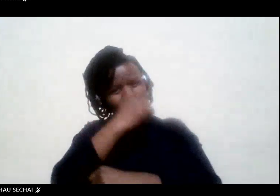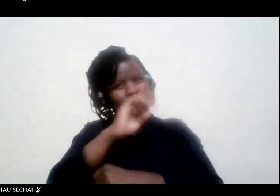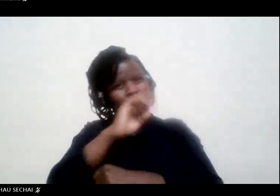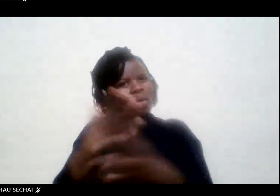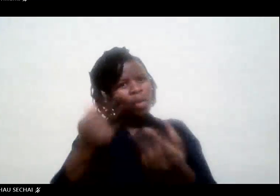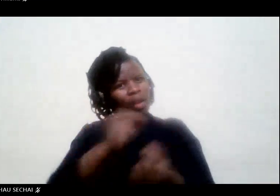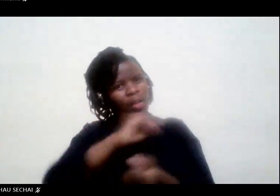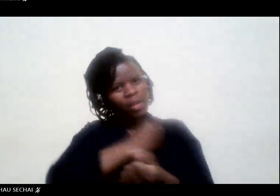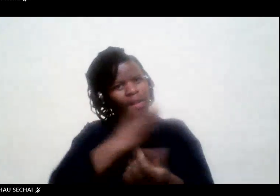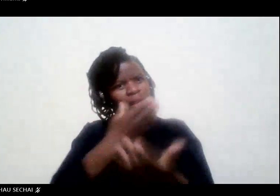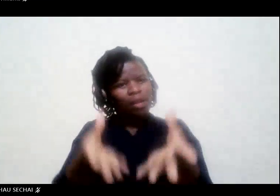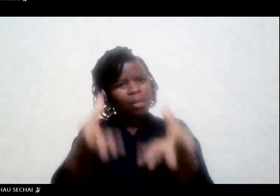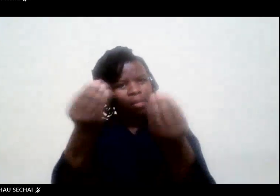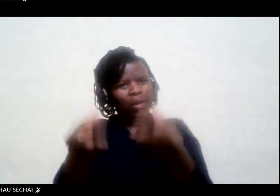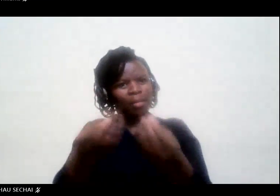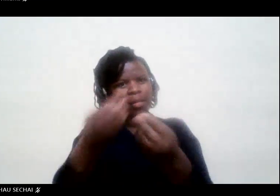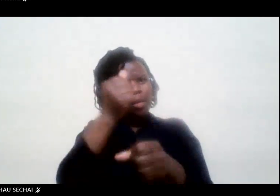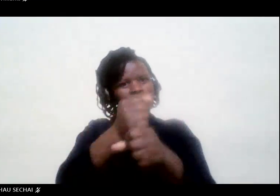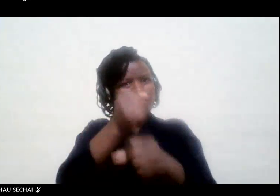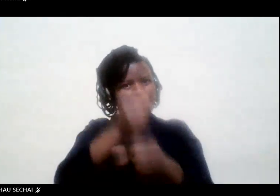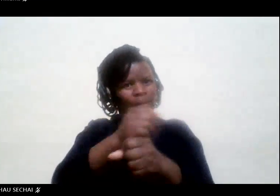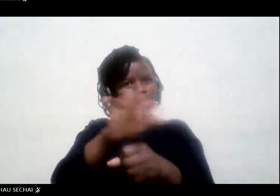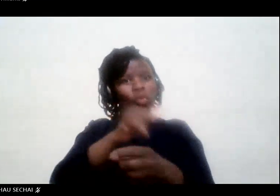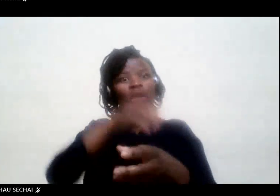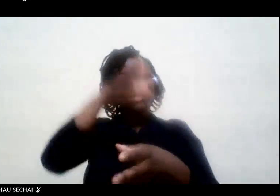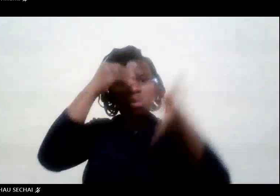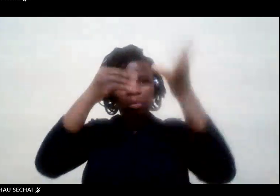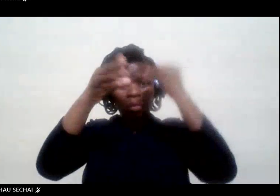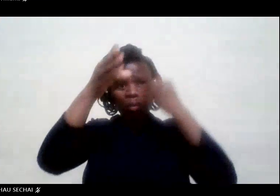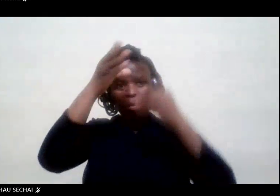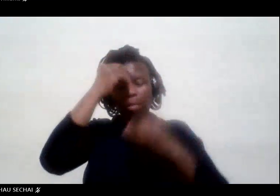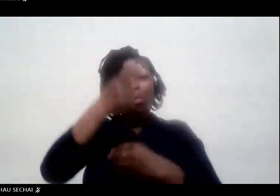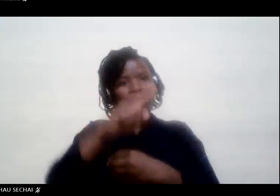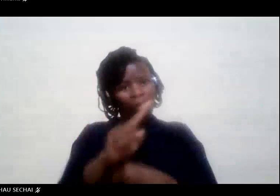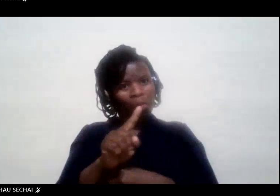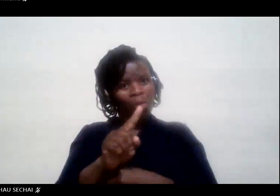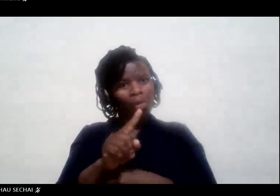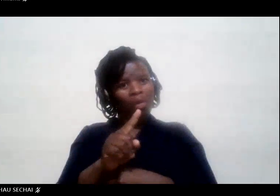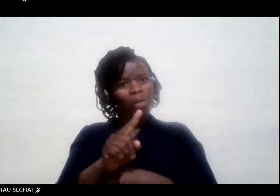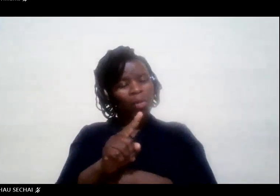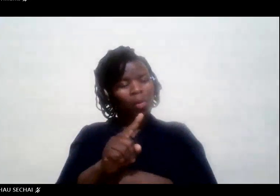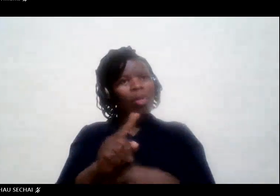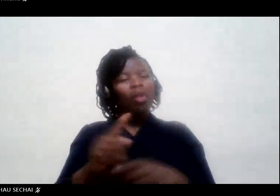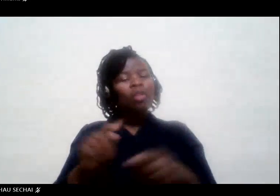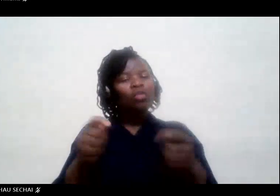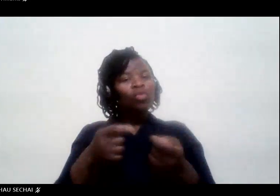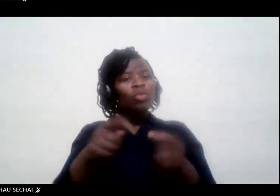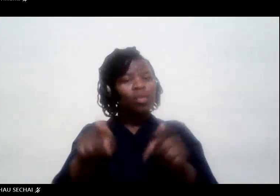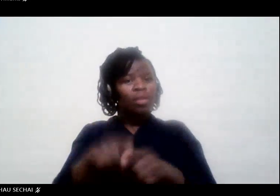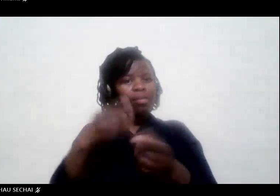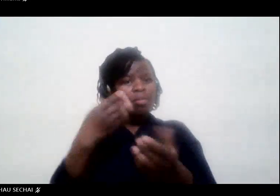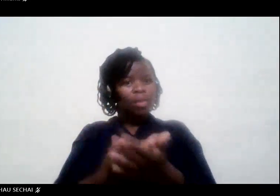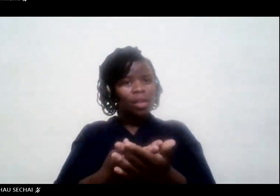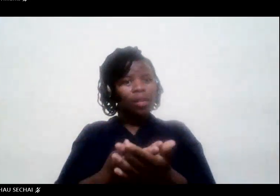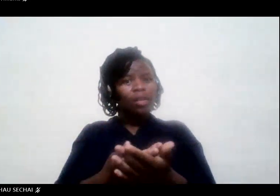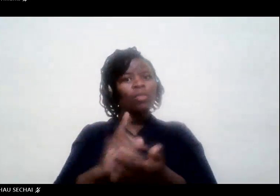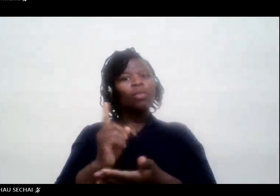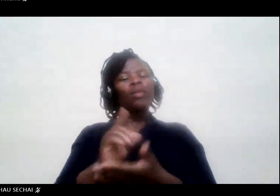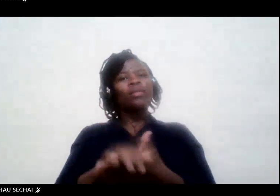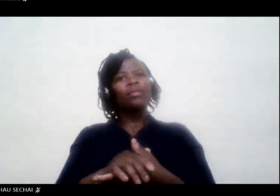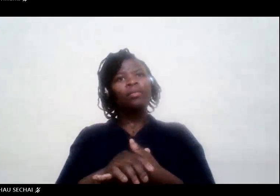they studied for? And are they able to go into STEM subjects to be able to become engineers, to be able to